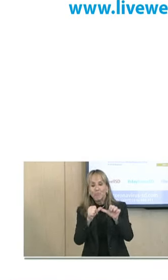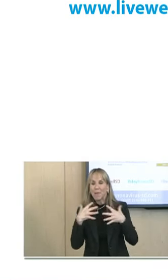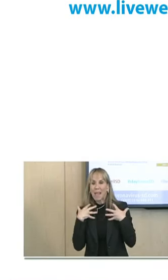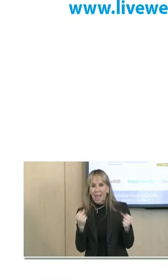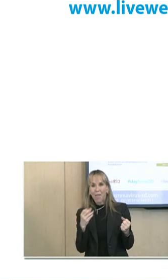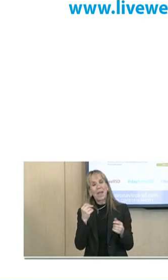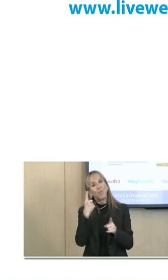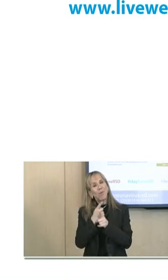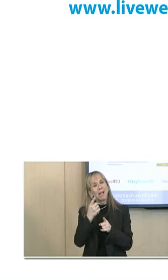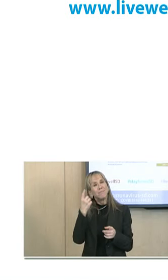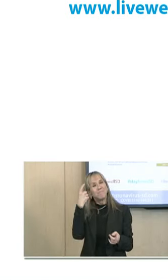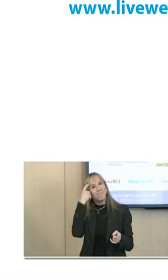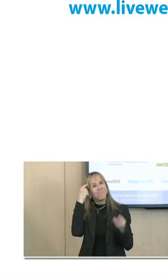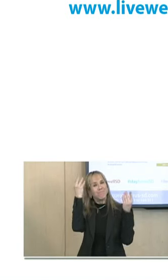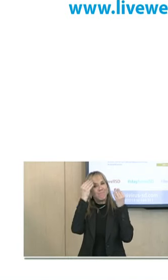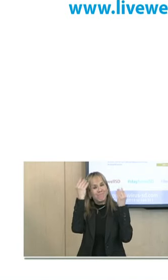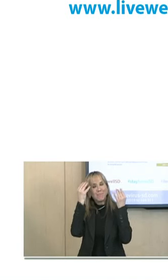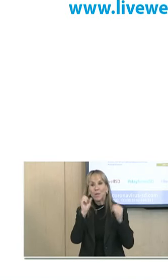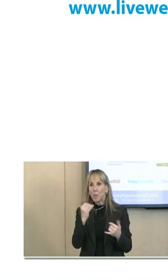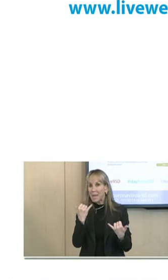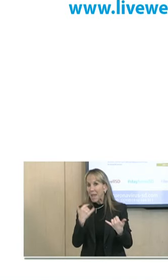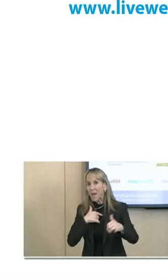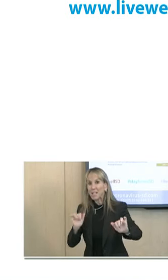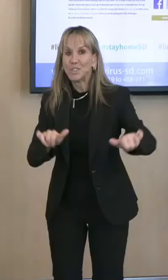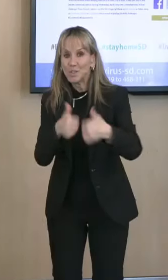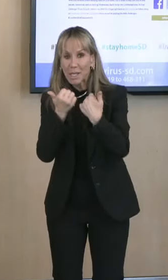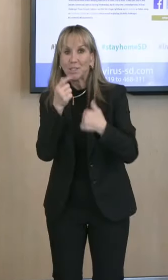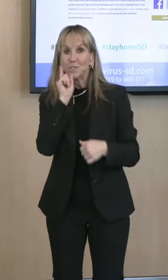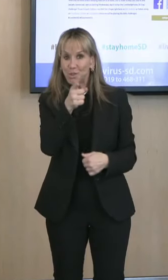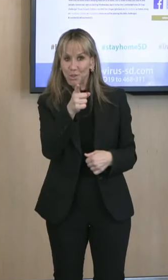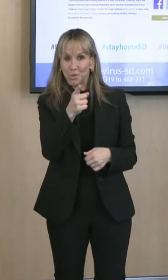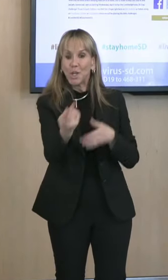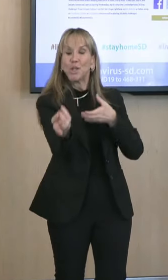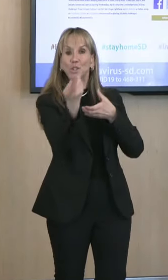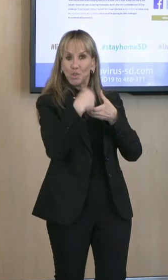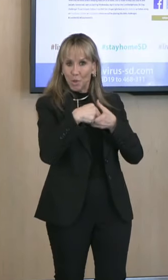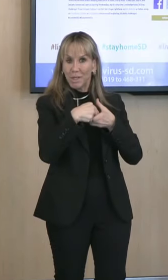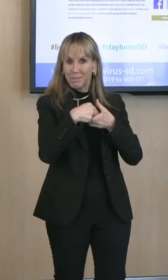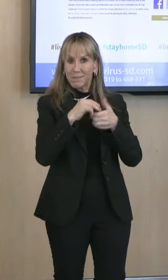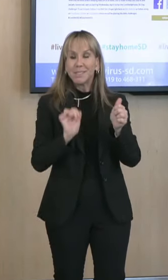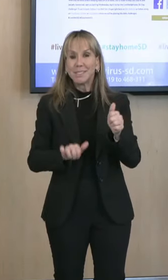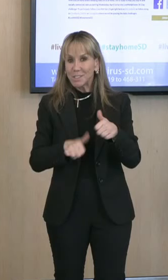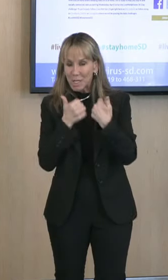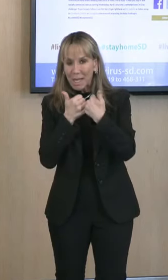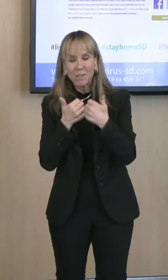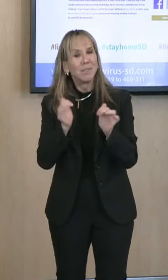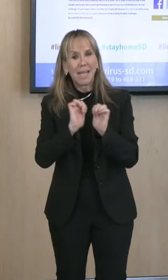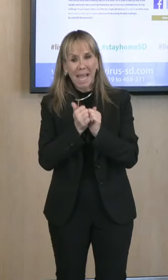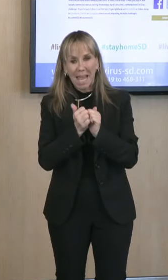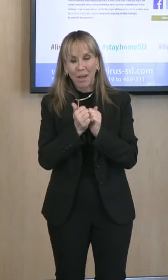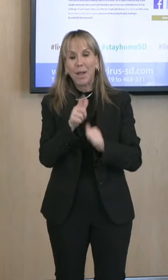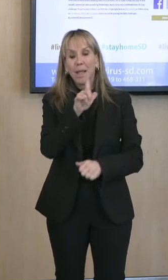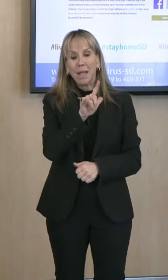mind. So I challenge you to join the challenge. Just go to